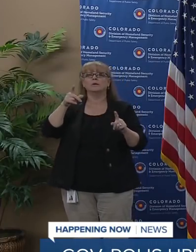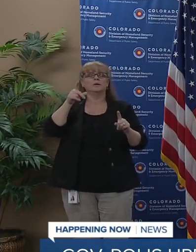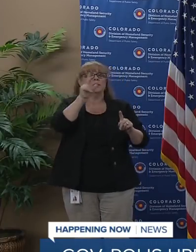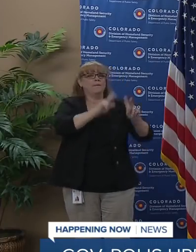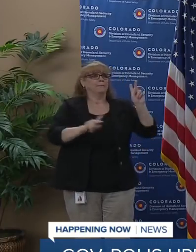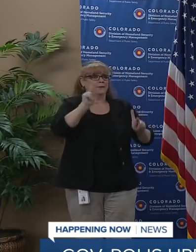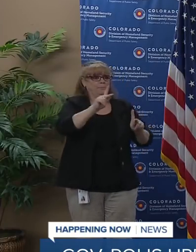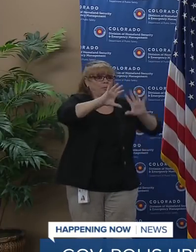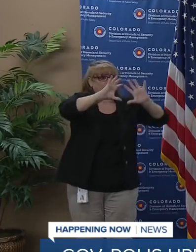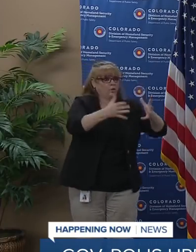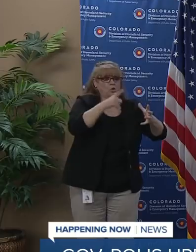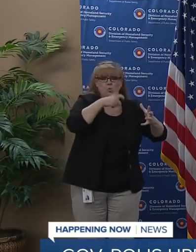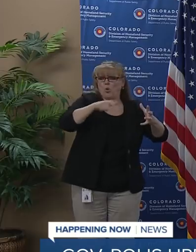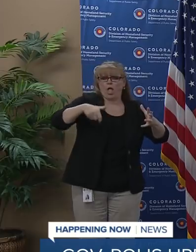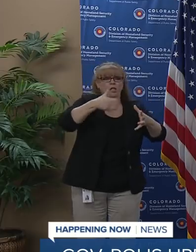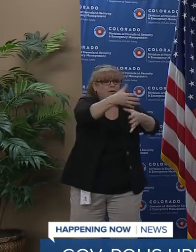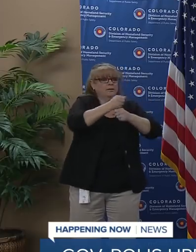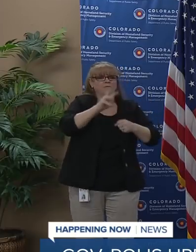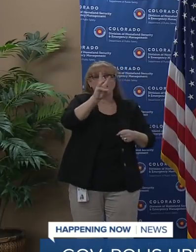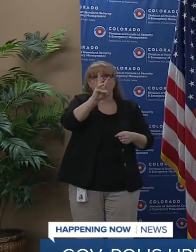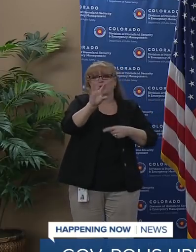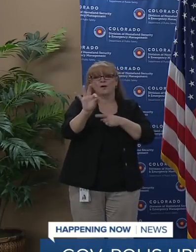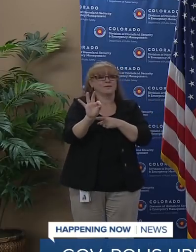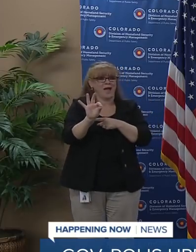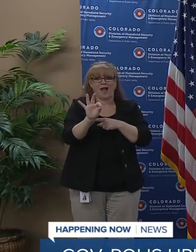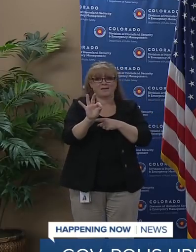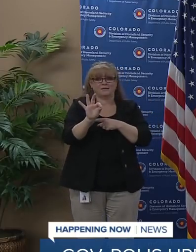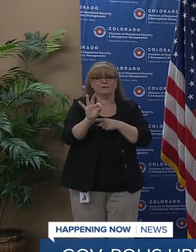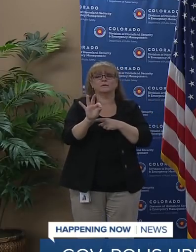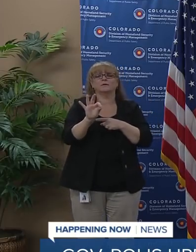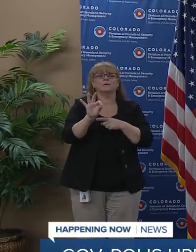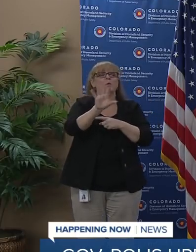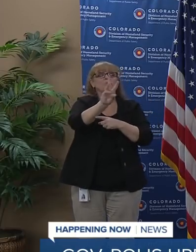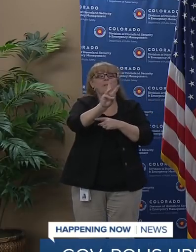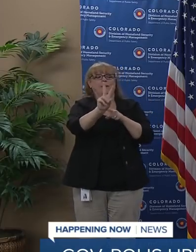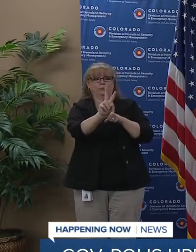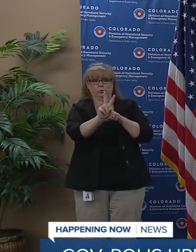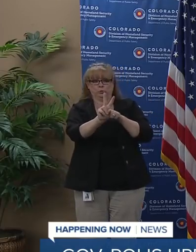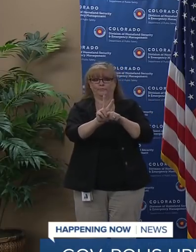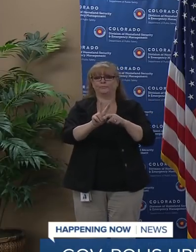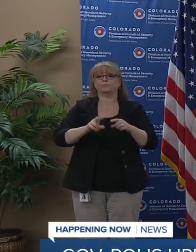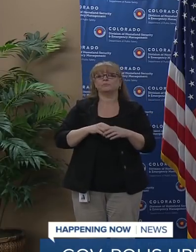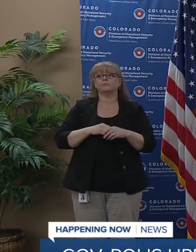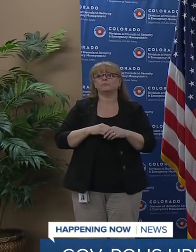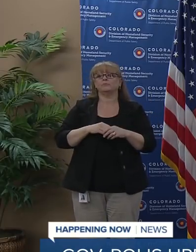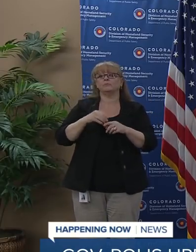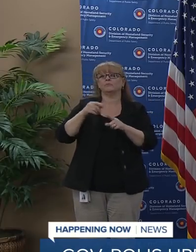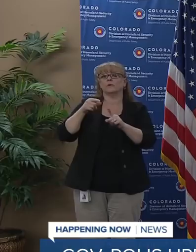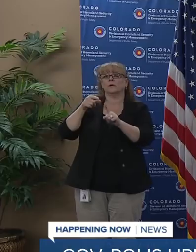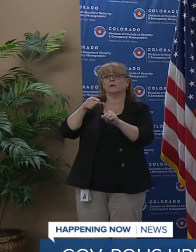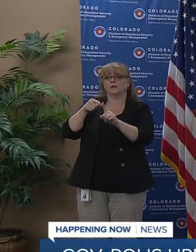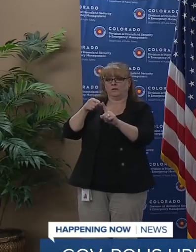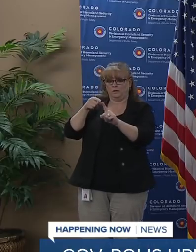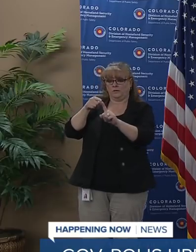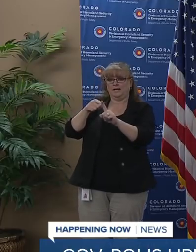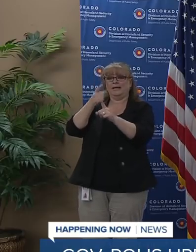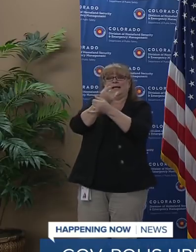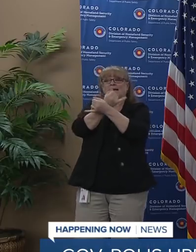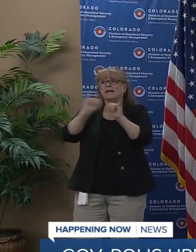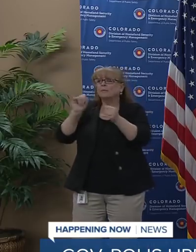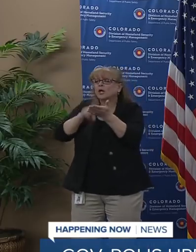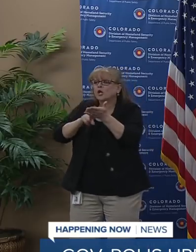or independent contractor, if you still lost work and wages, how do you get something in addition to that $1,200 check? The Colorado